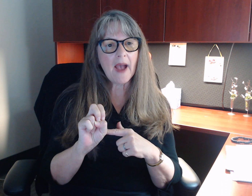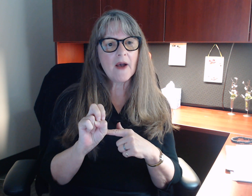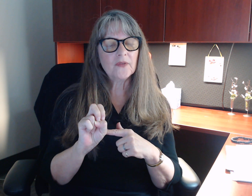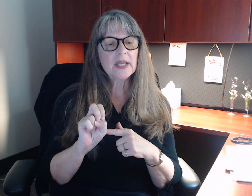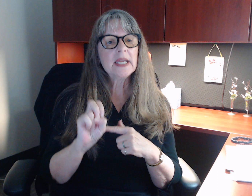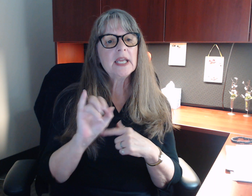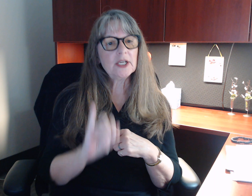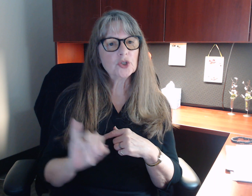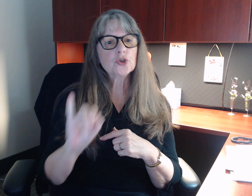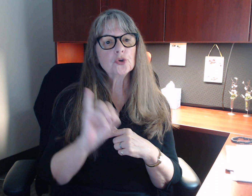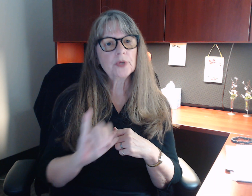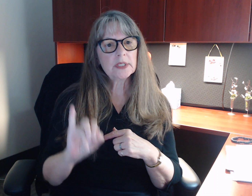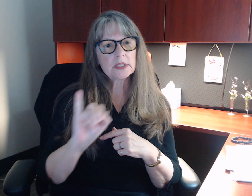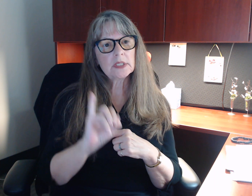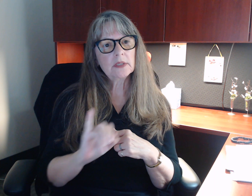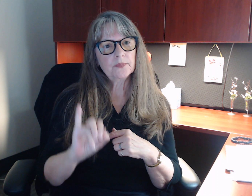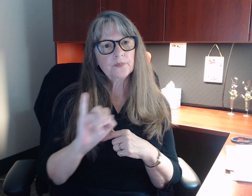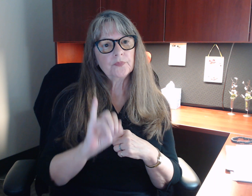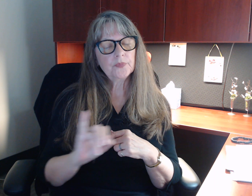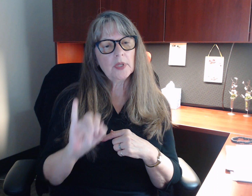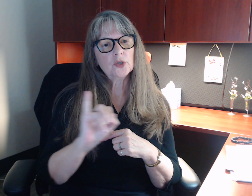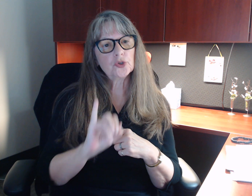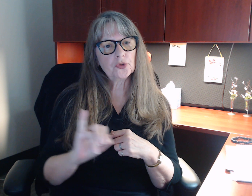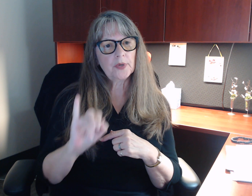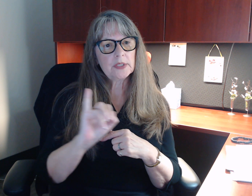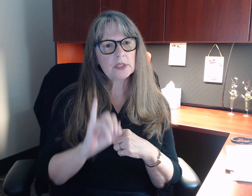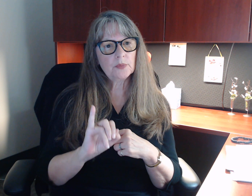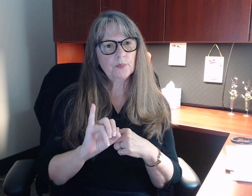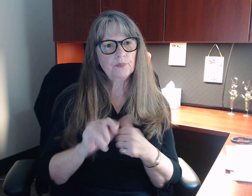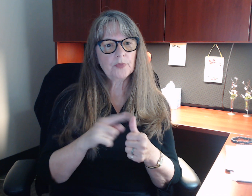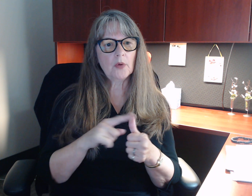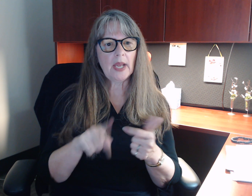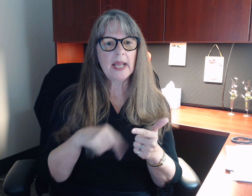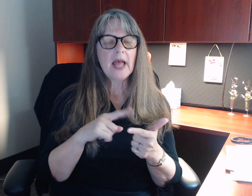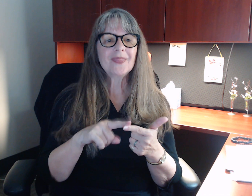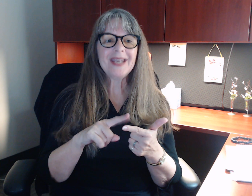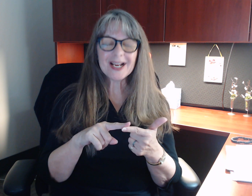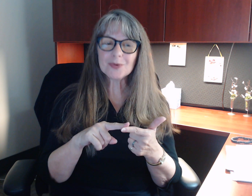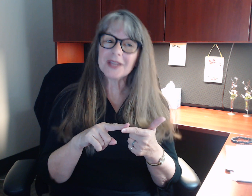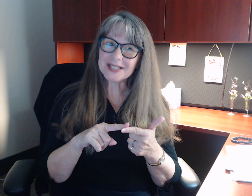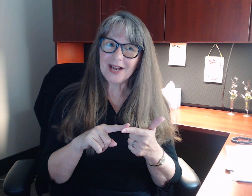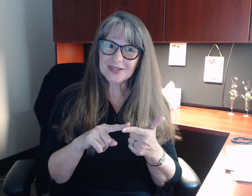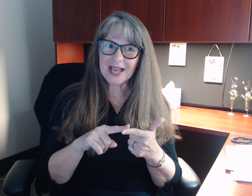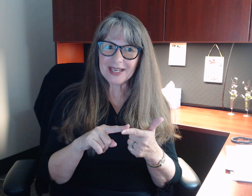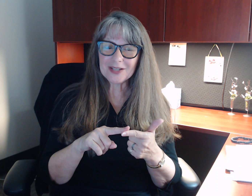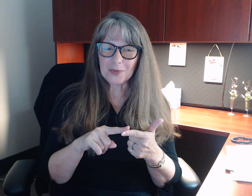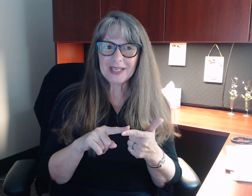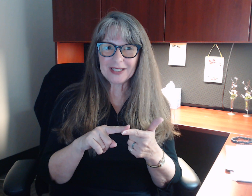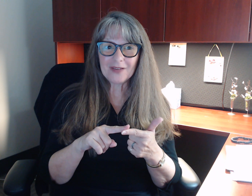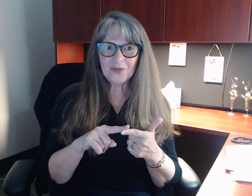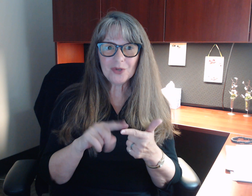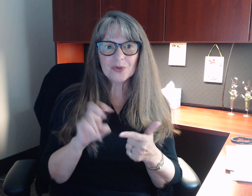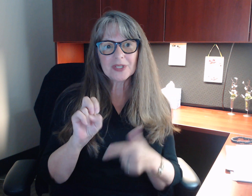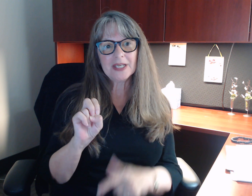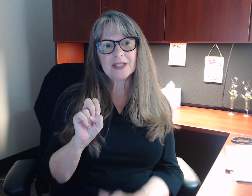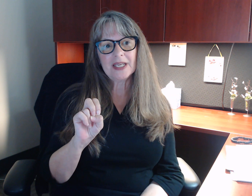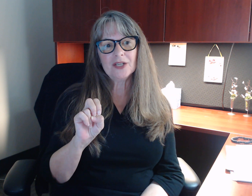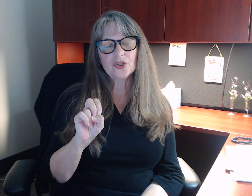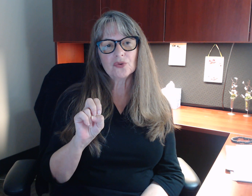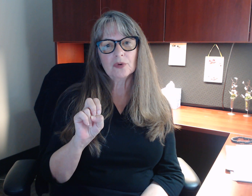have insurance. Insurance. Okay. The next one that sounds like it, we get confused, is insure with